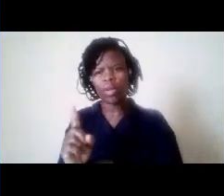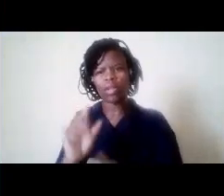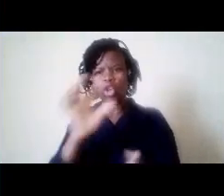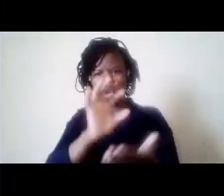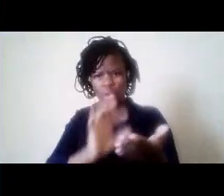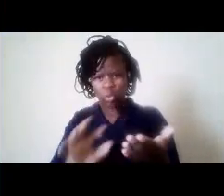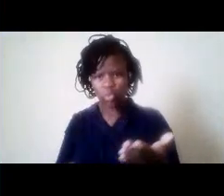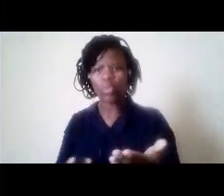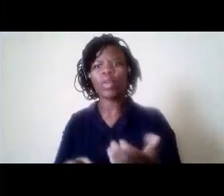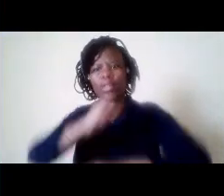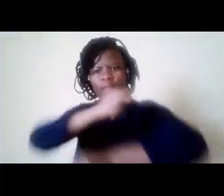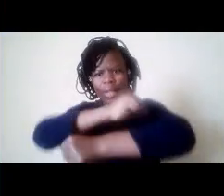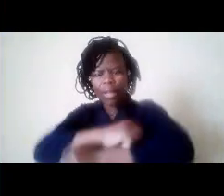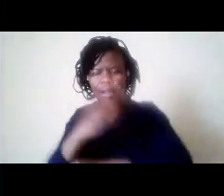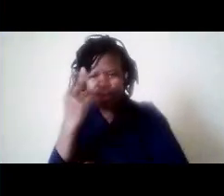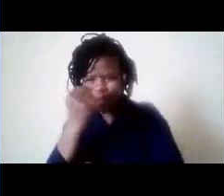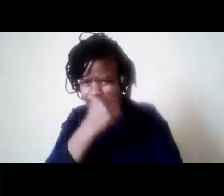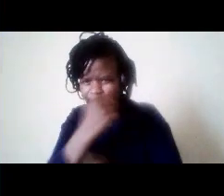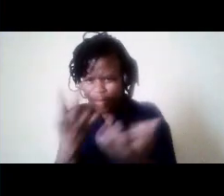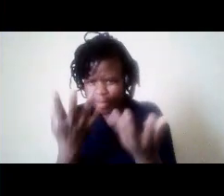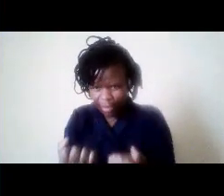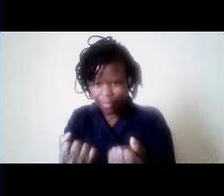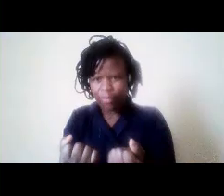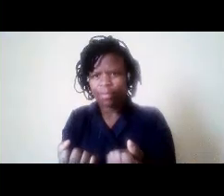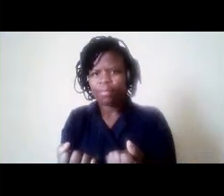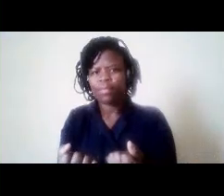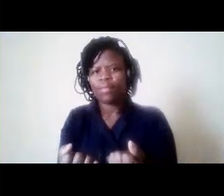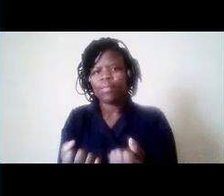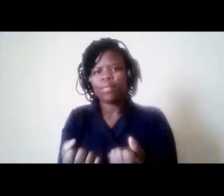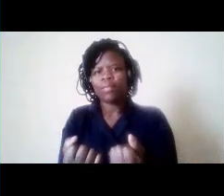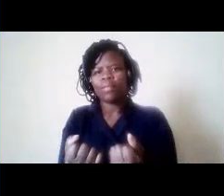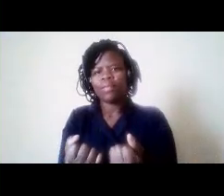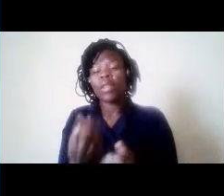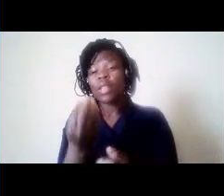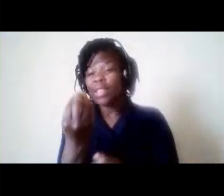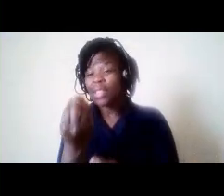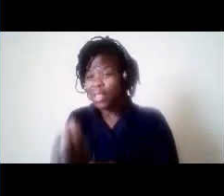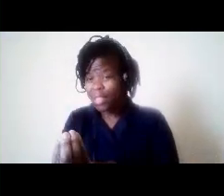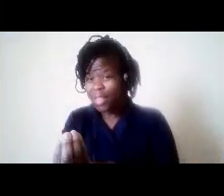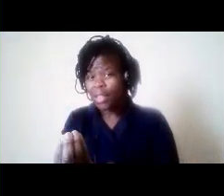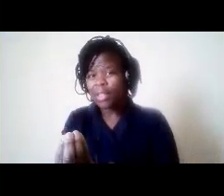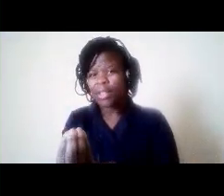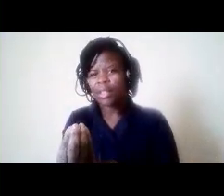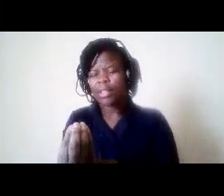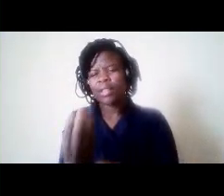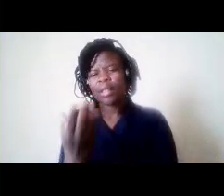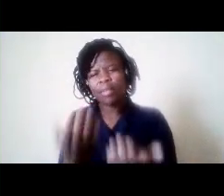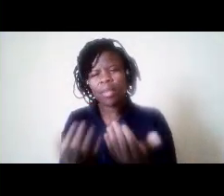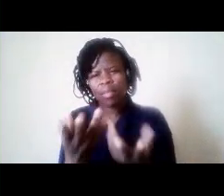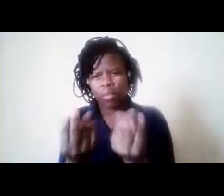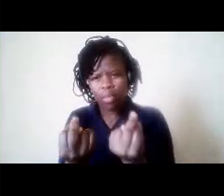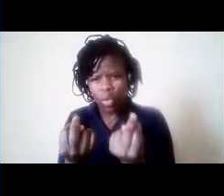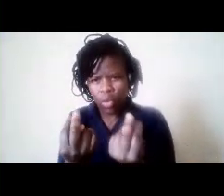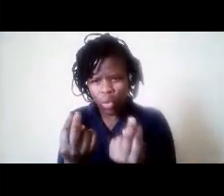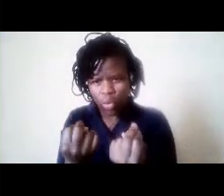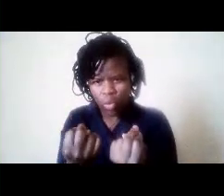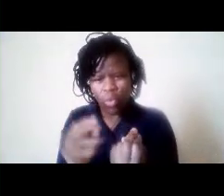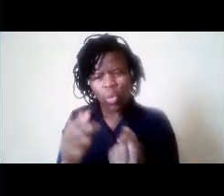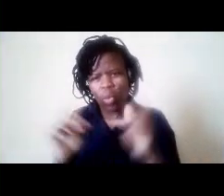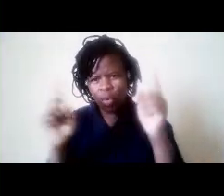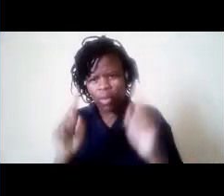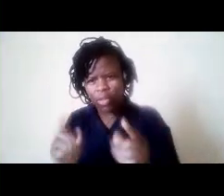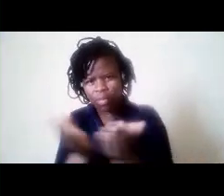impairment. And it goes like this. A child is either new at the school, it might be a special school, or has been